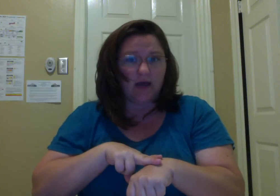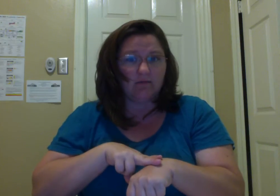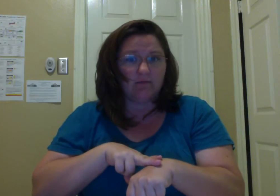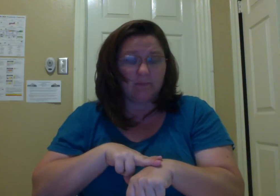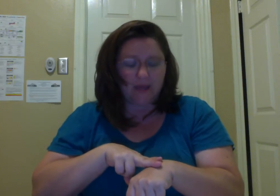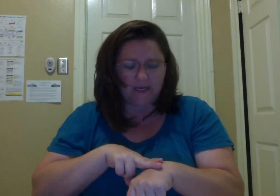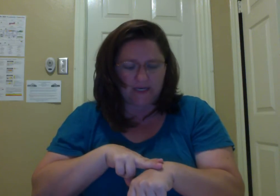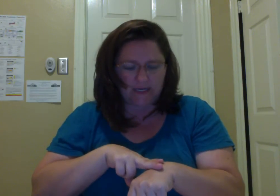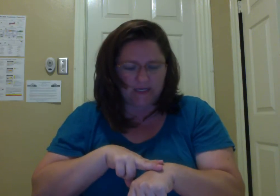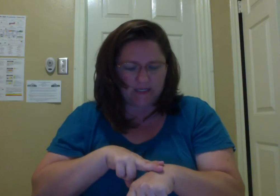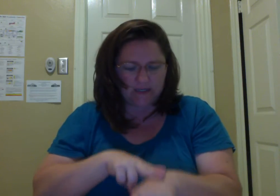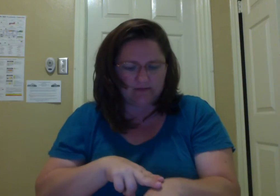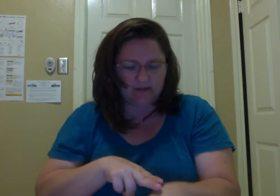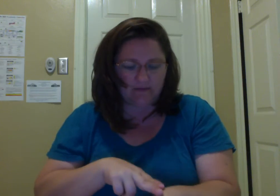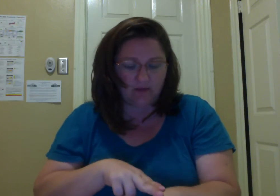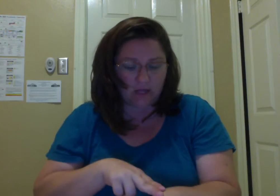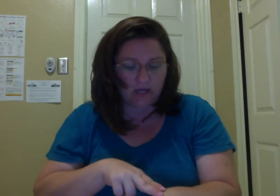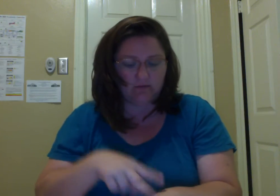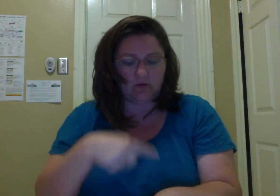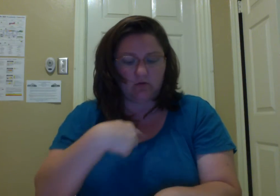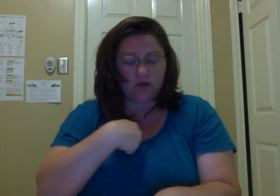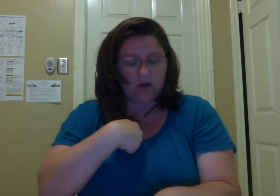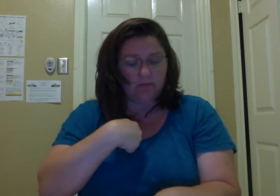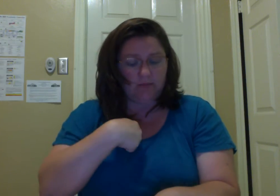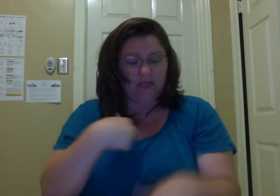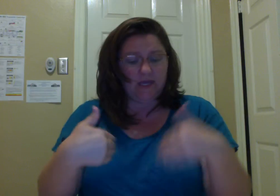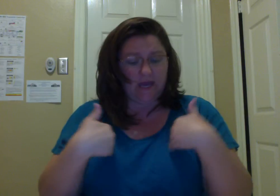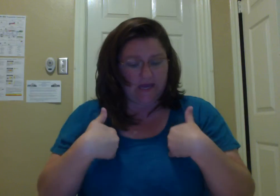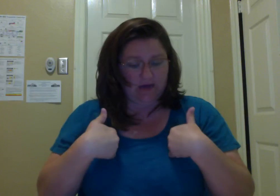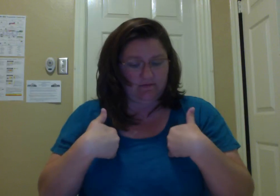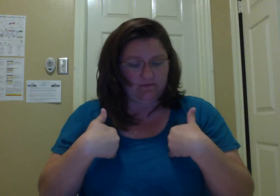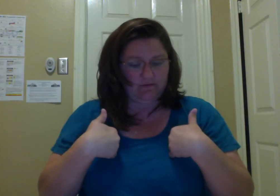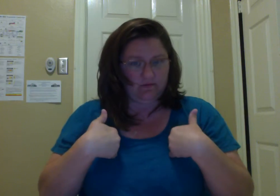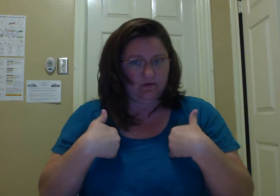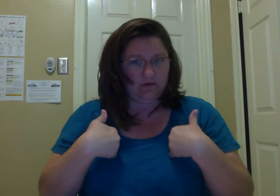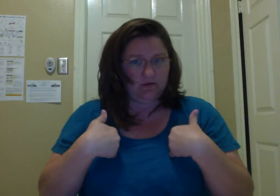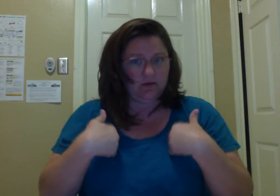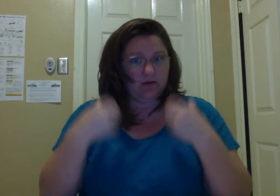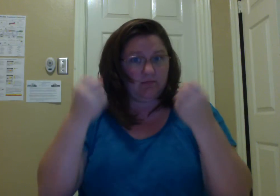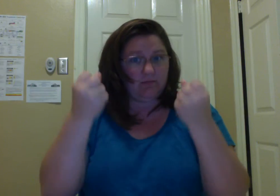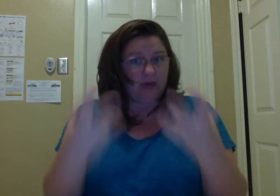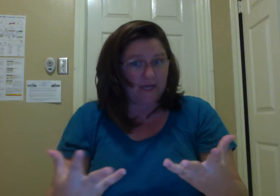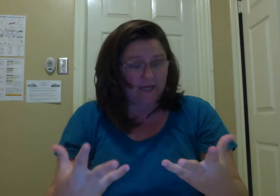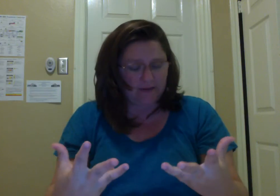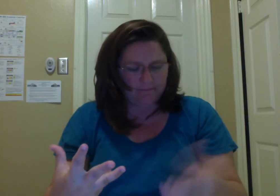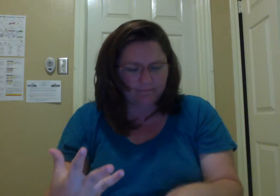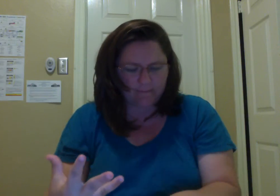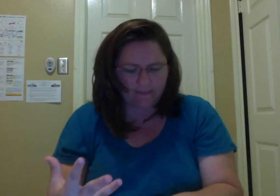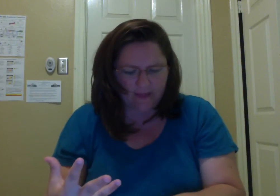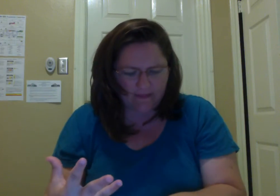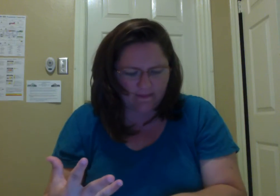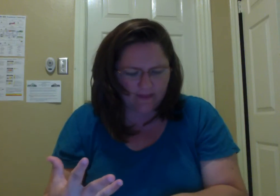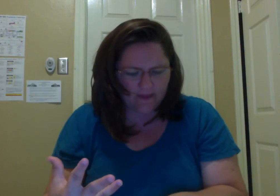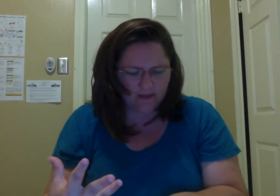have many. He says, I have a lot. So, me, have, many. And then